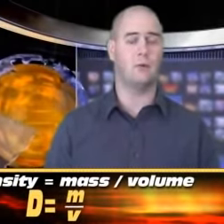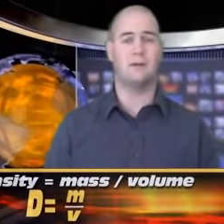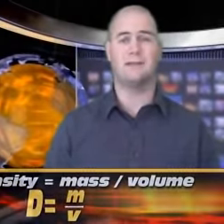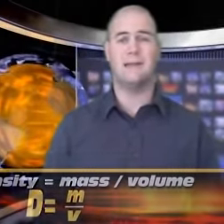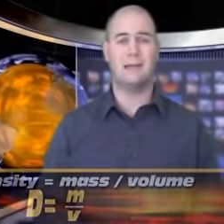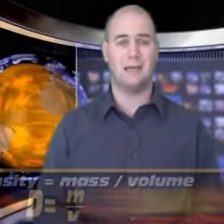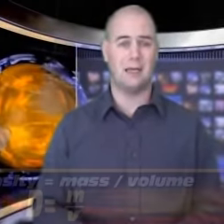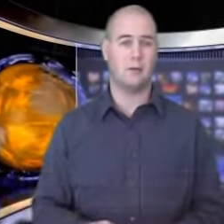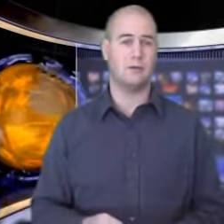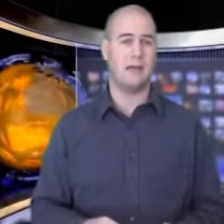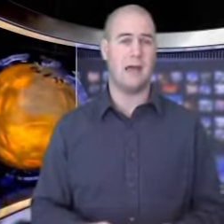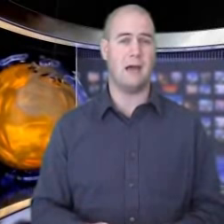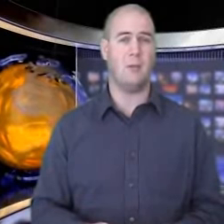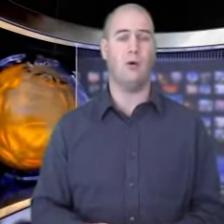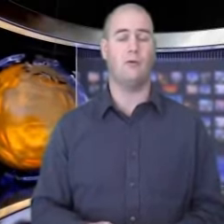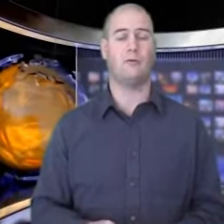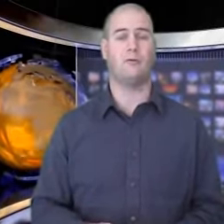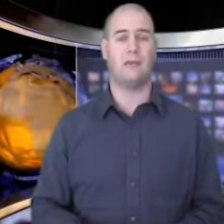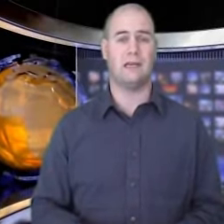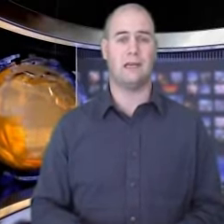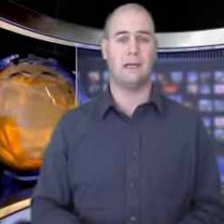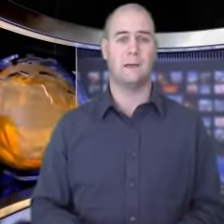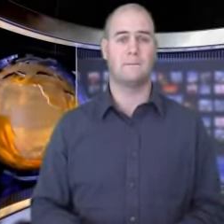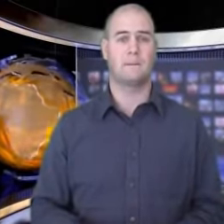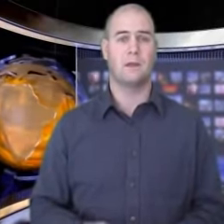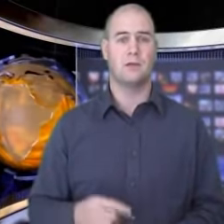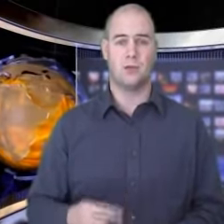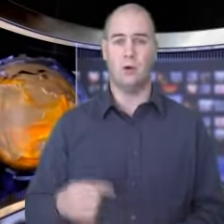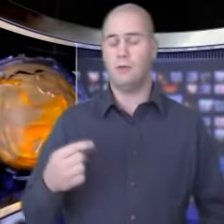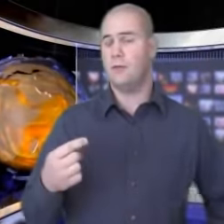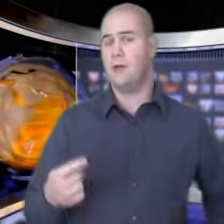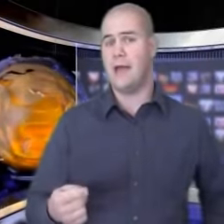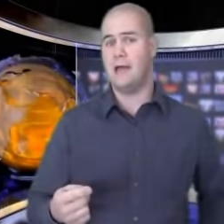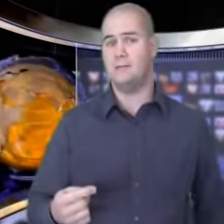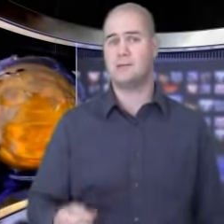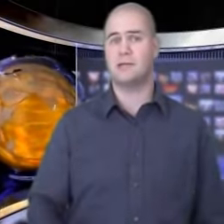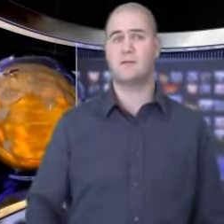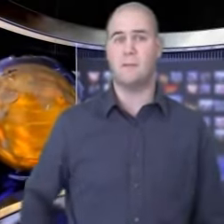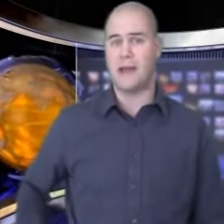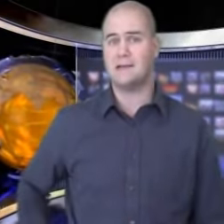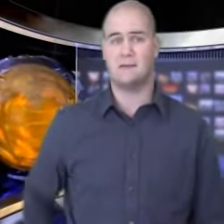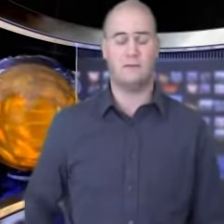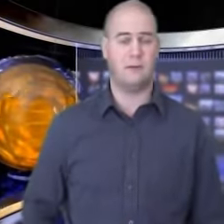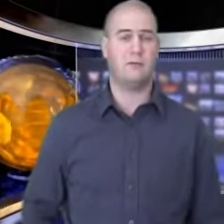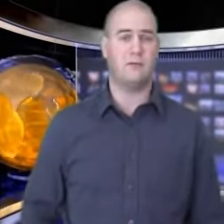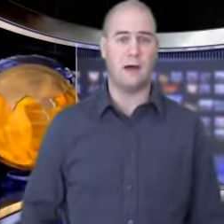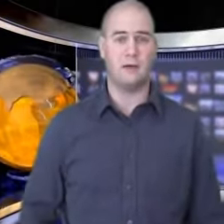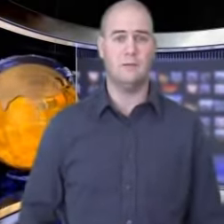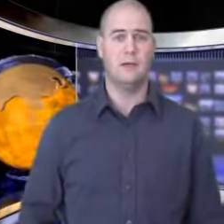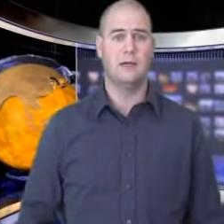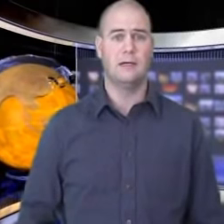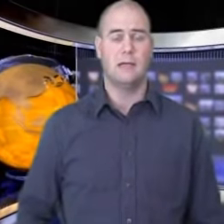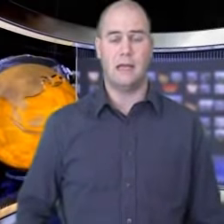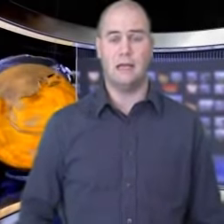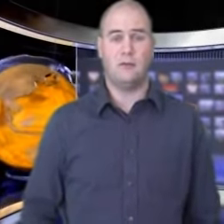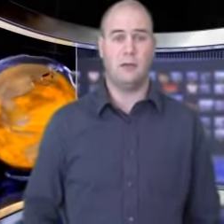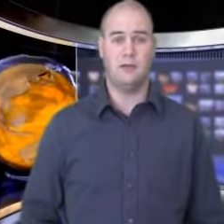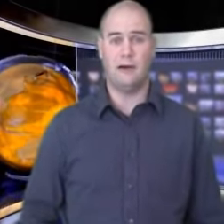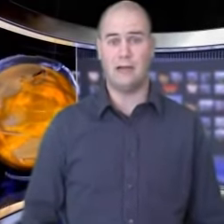D equals M over V. So the M stands for mass, the V for volume, and if we divide those,